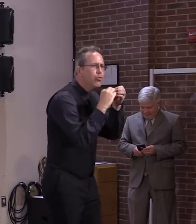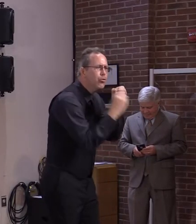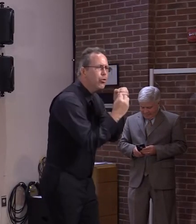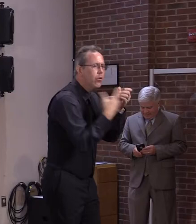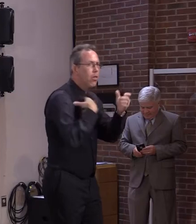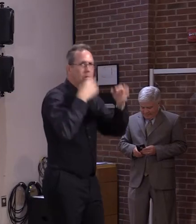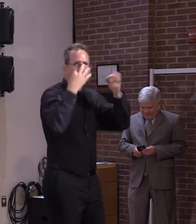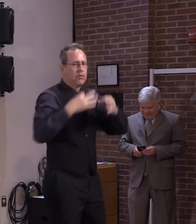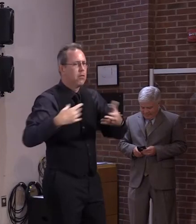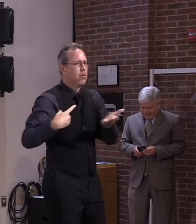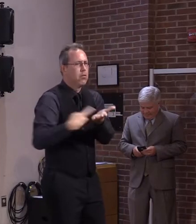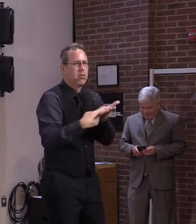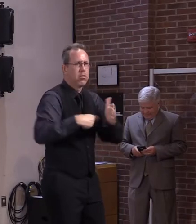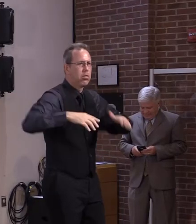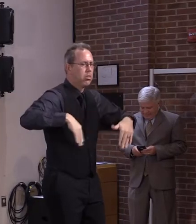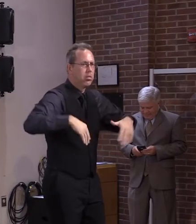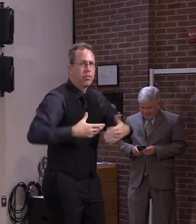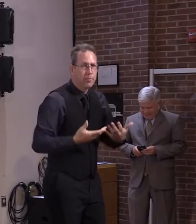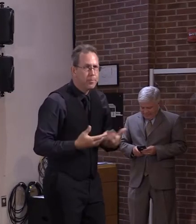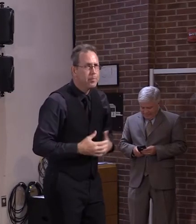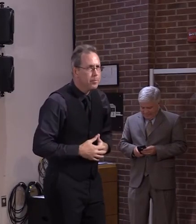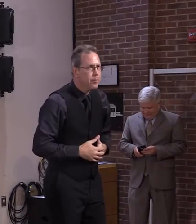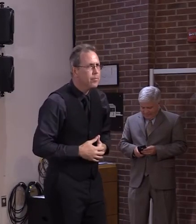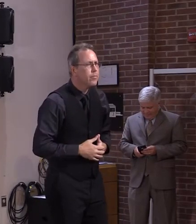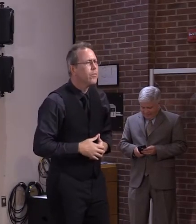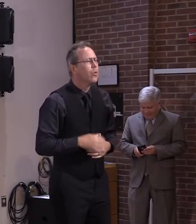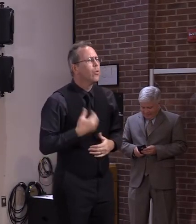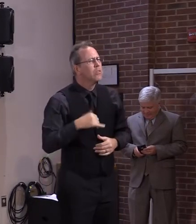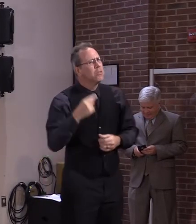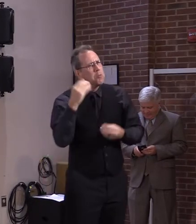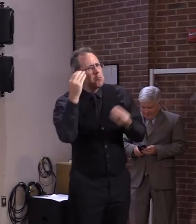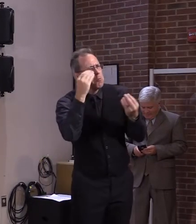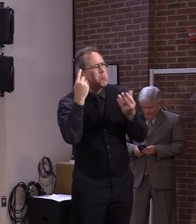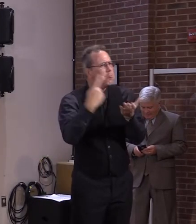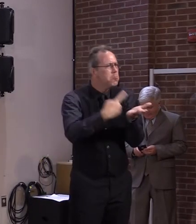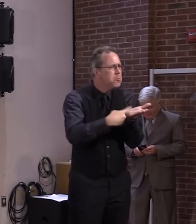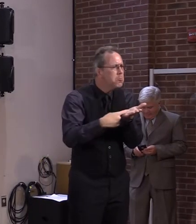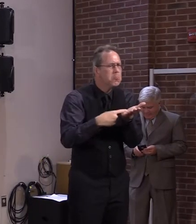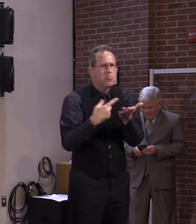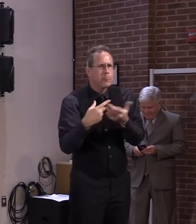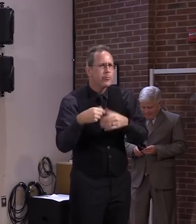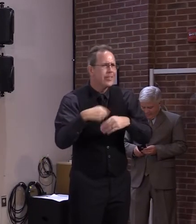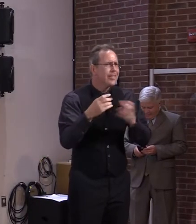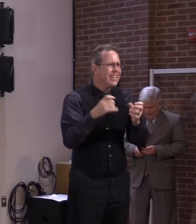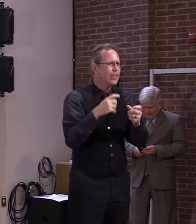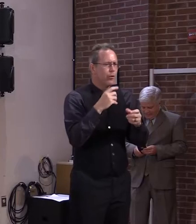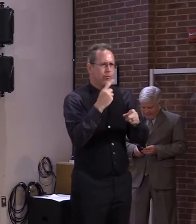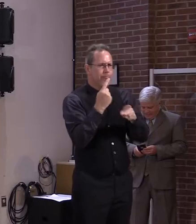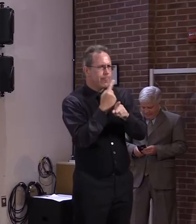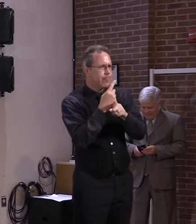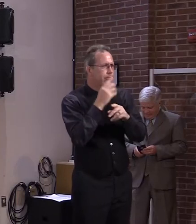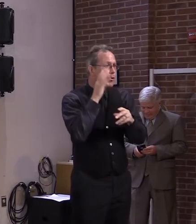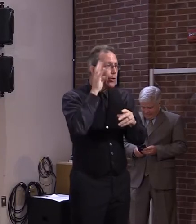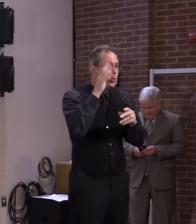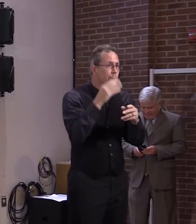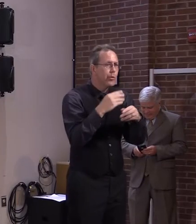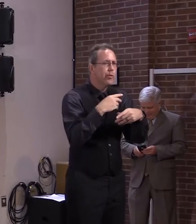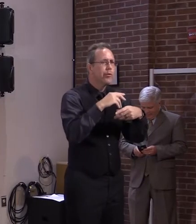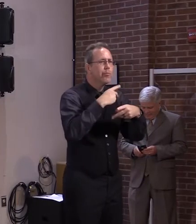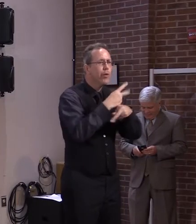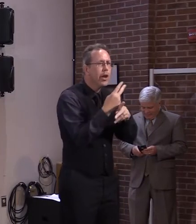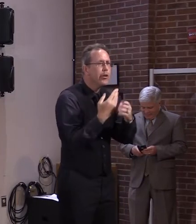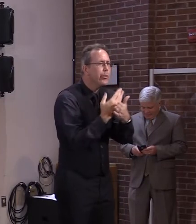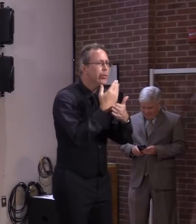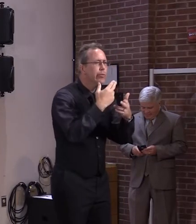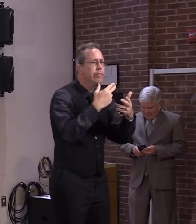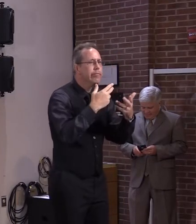basic considerations you have to have regarding labeling a product, making it quite specific that it's for